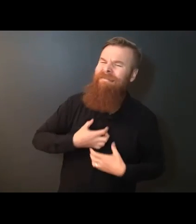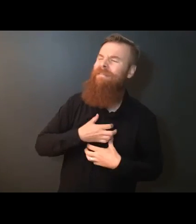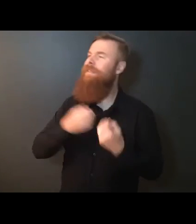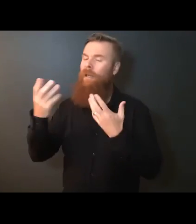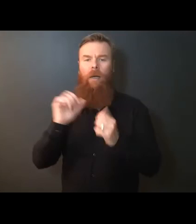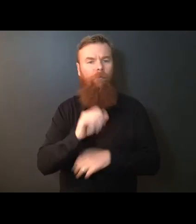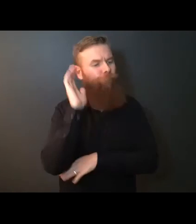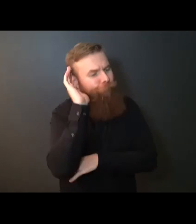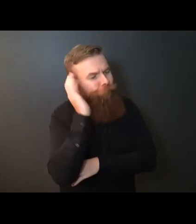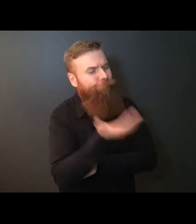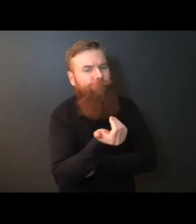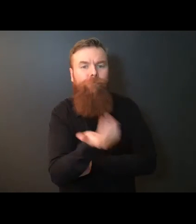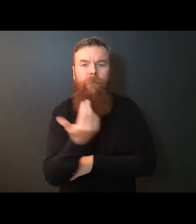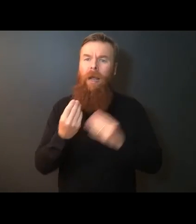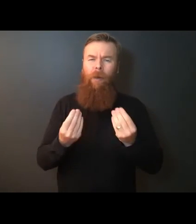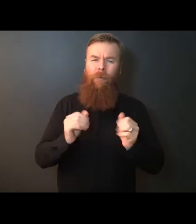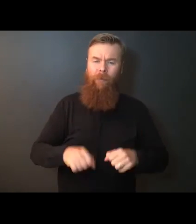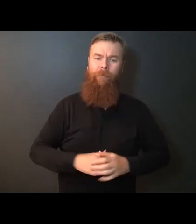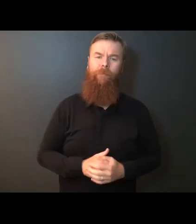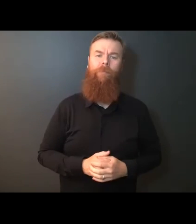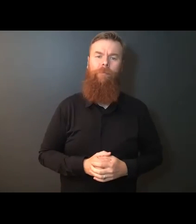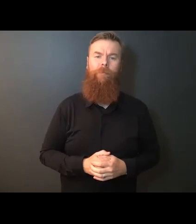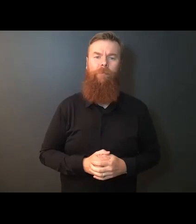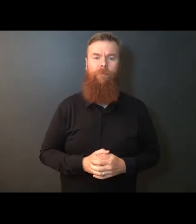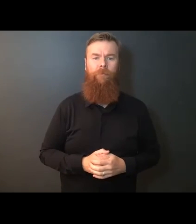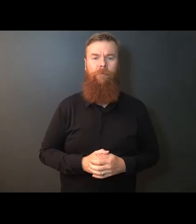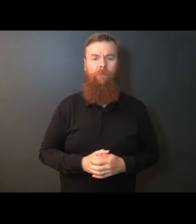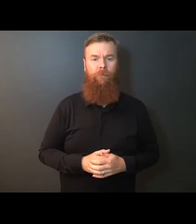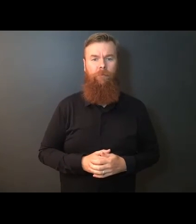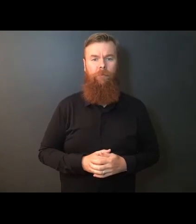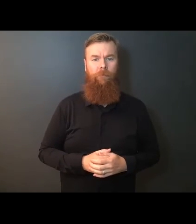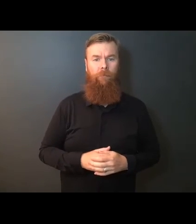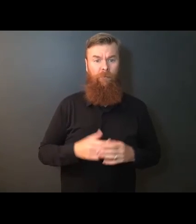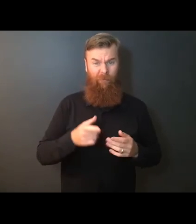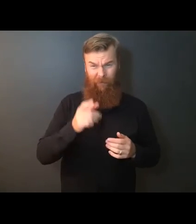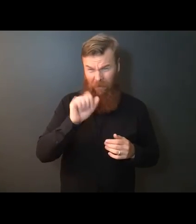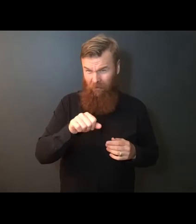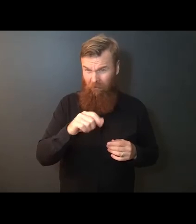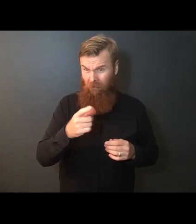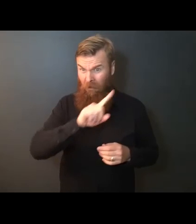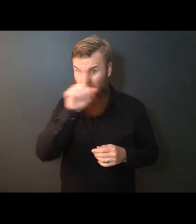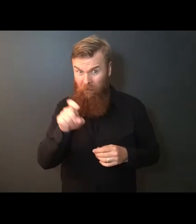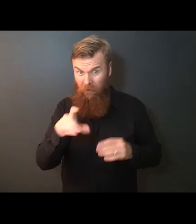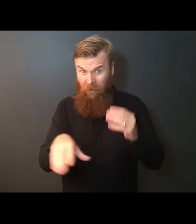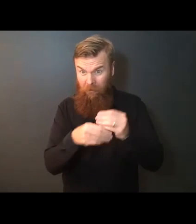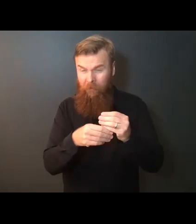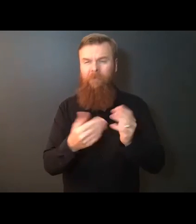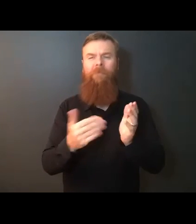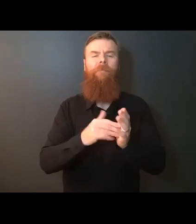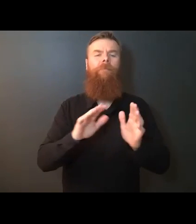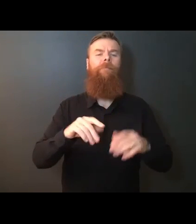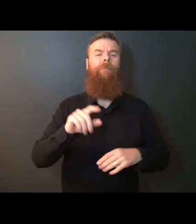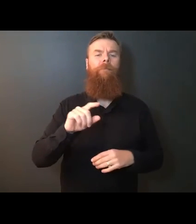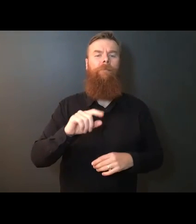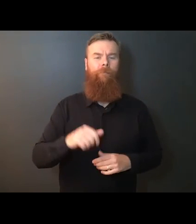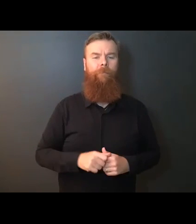again? Yes. Do you want to try to answer? The question was about how governments can reach out